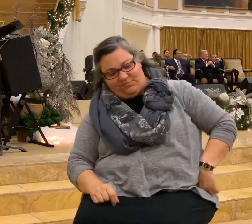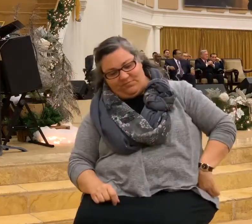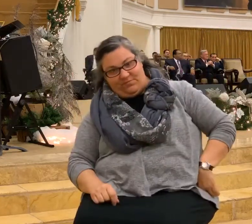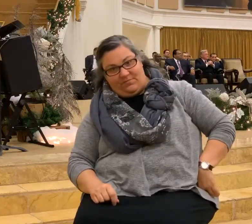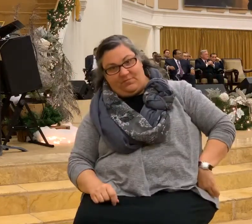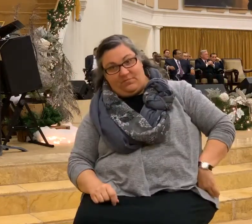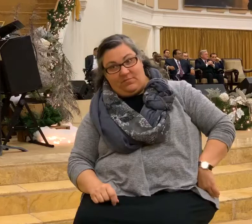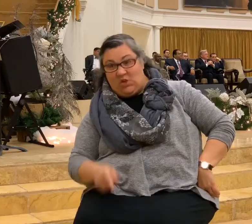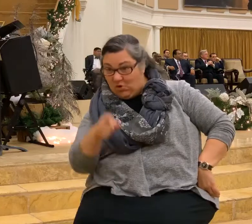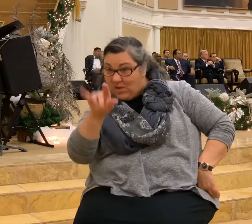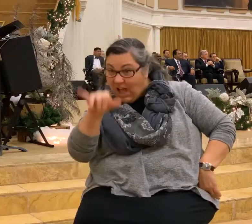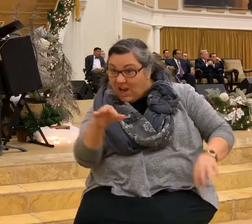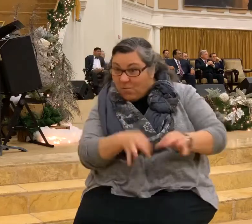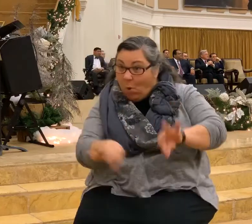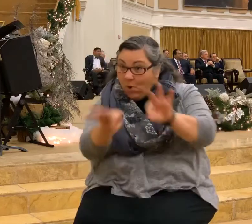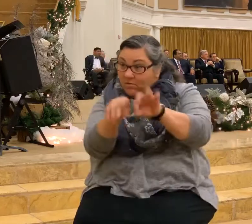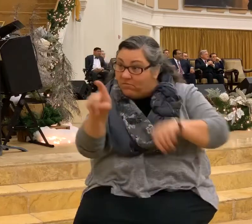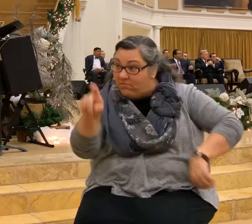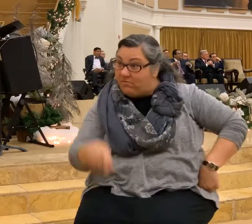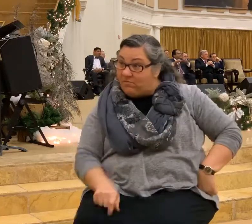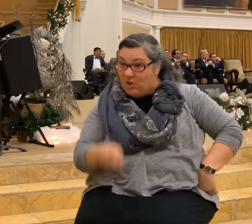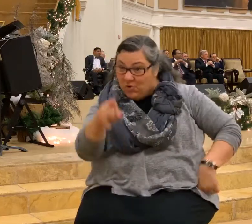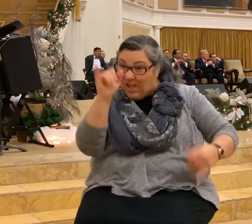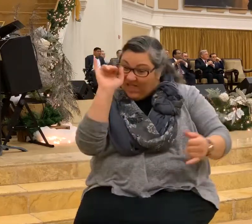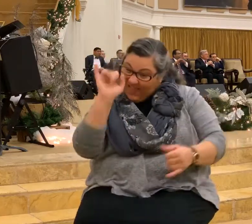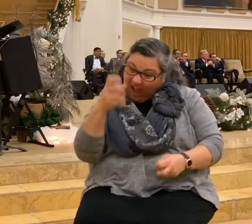important. You ain't that tough.